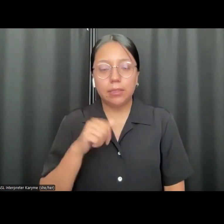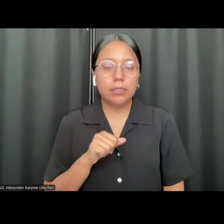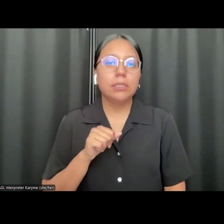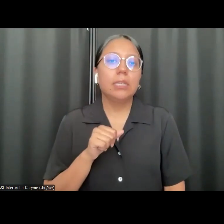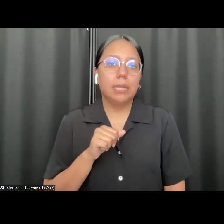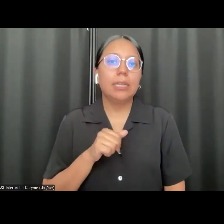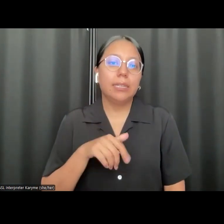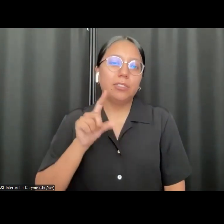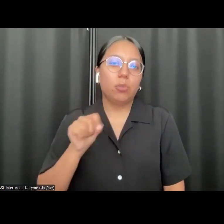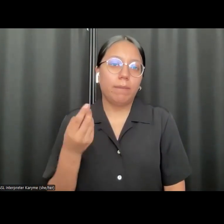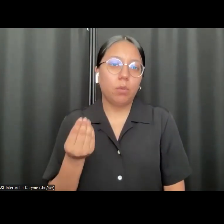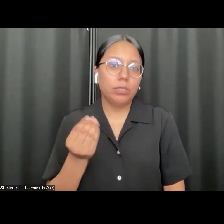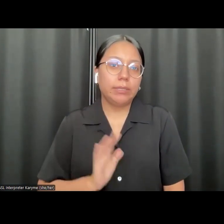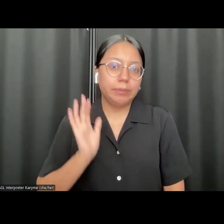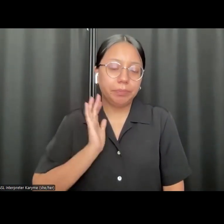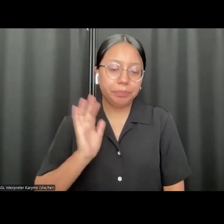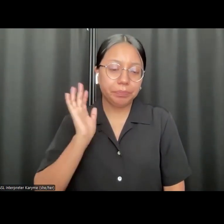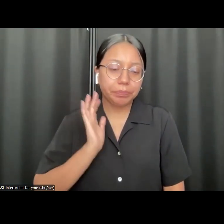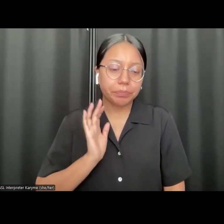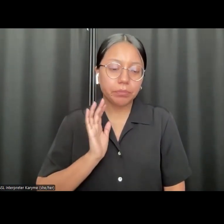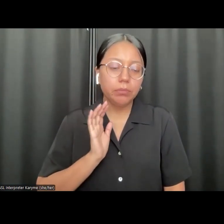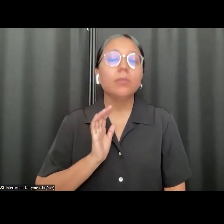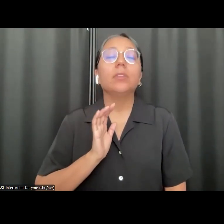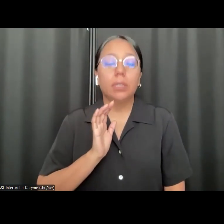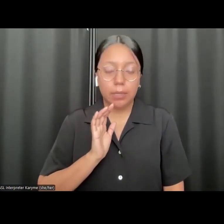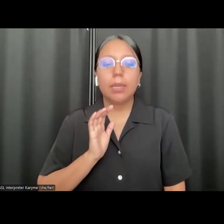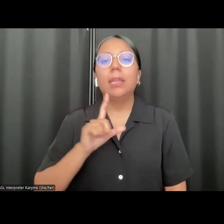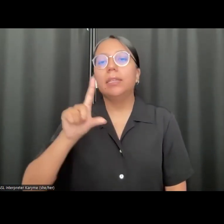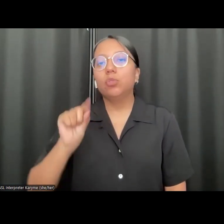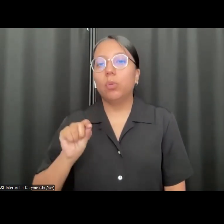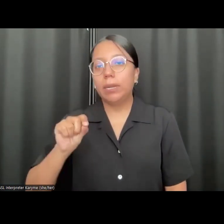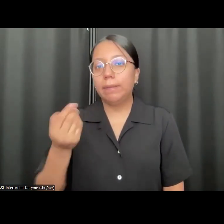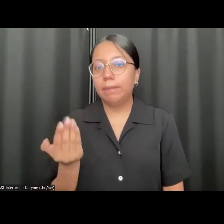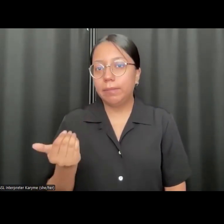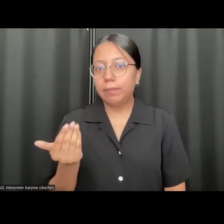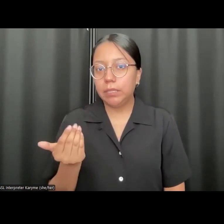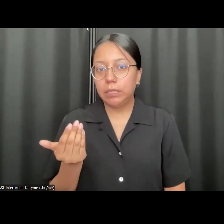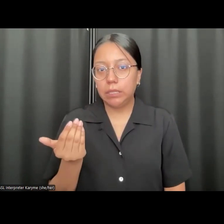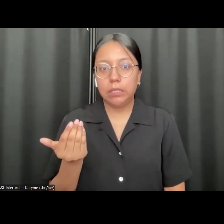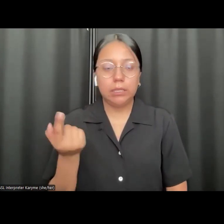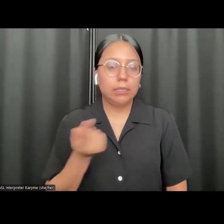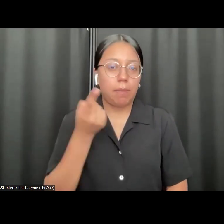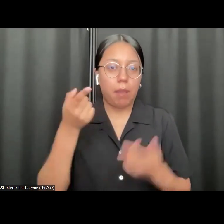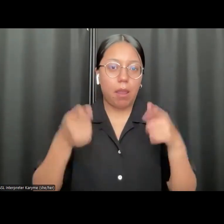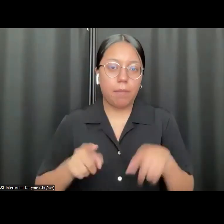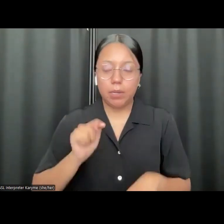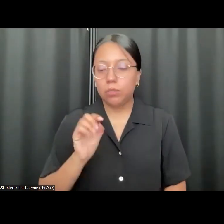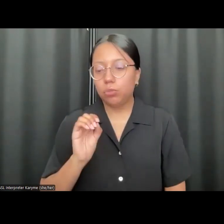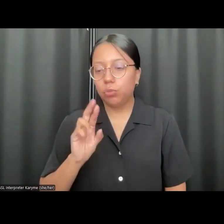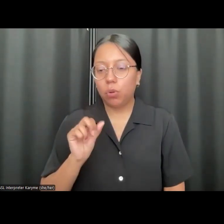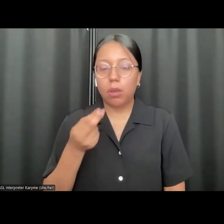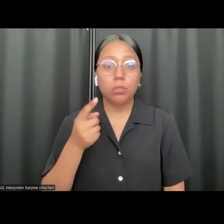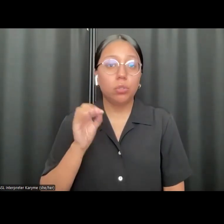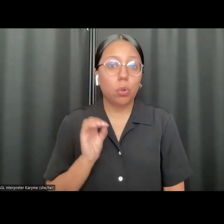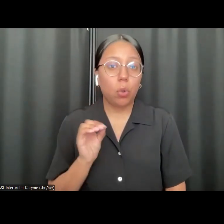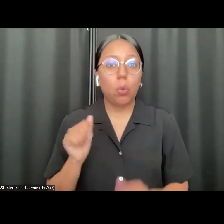And so in 2015, there was this thing going on in Toronto called the Artist Newsstand, where in Chester subway station